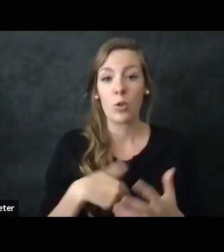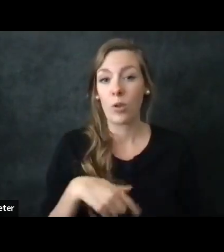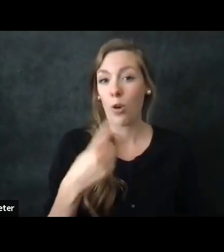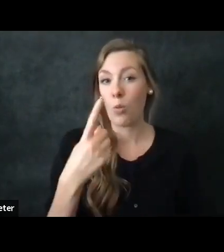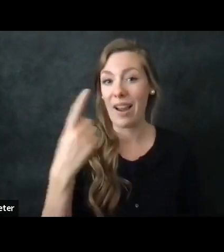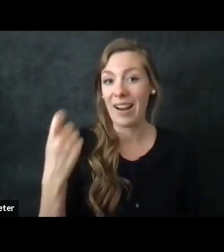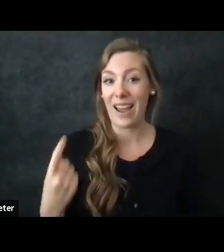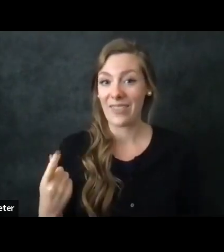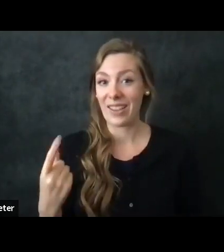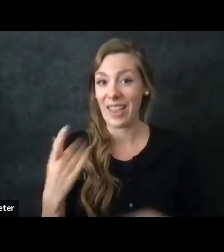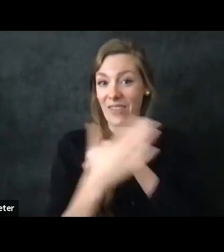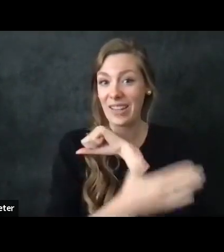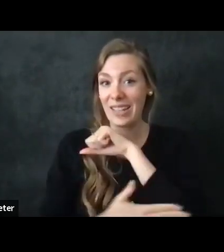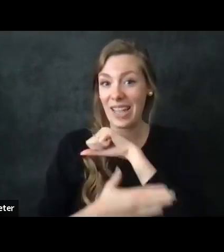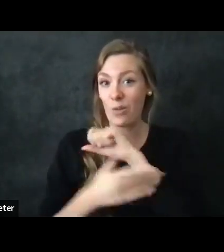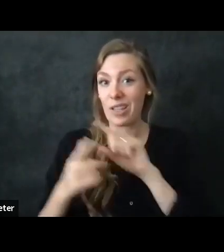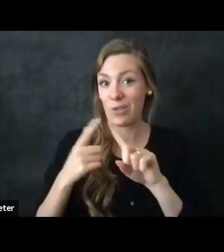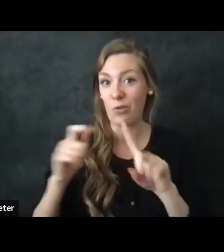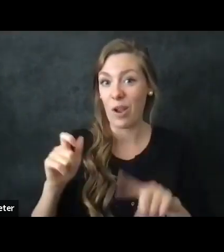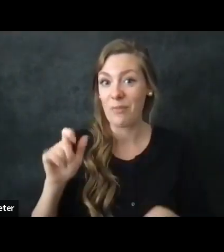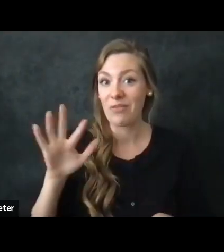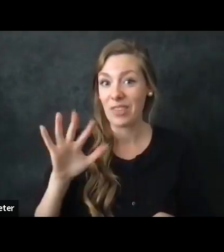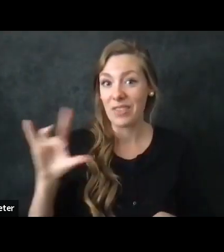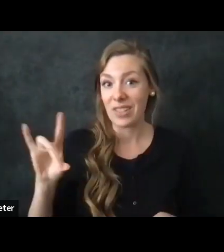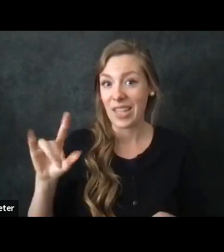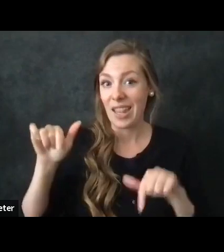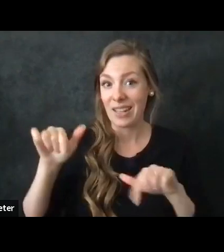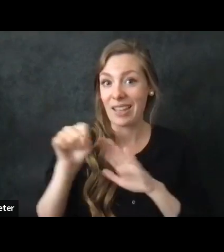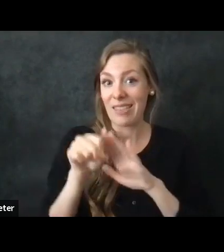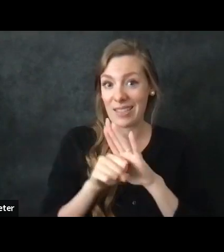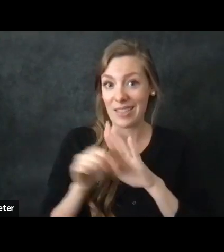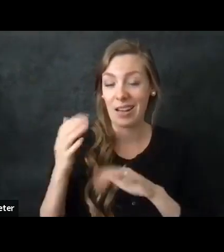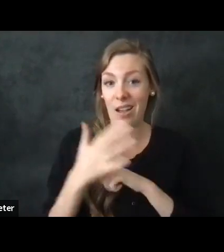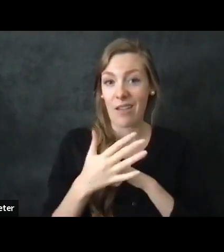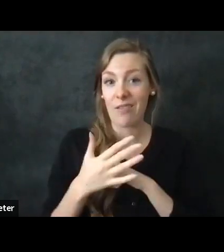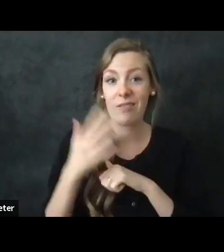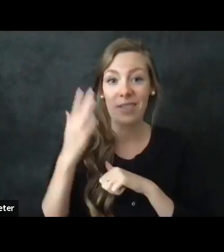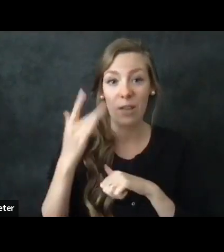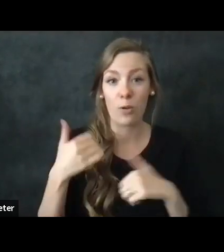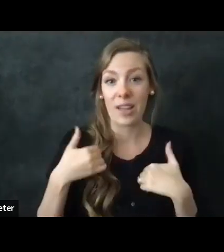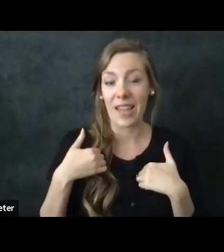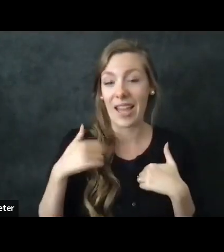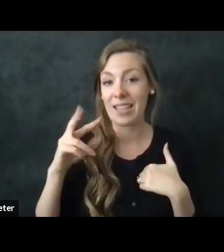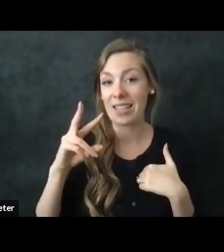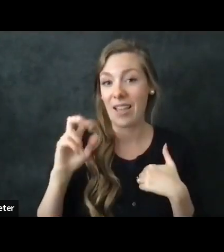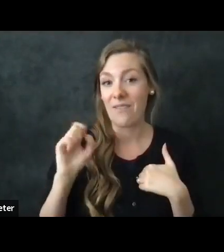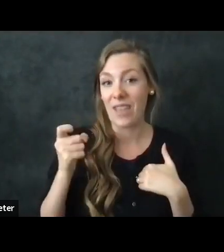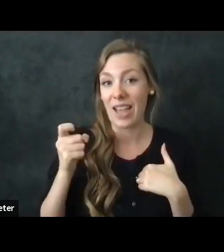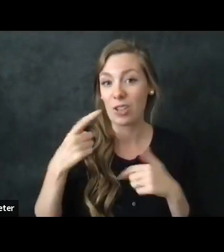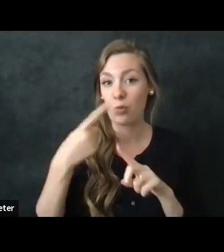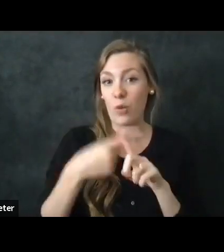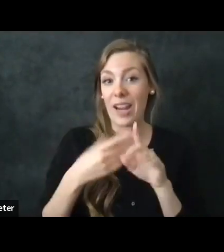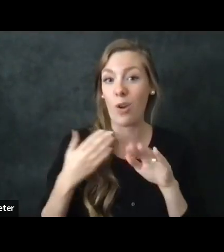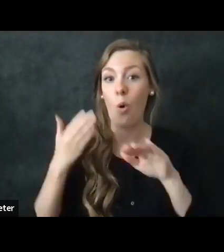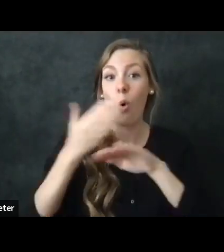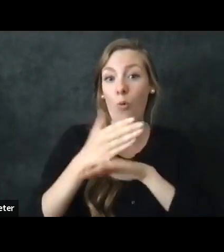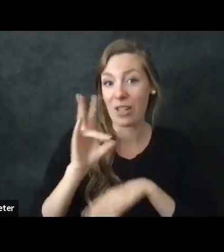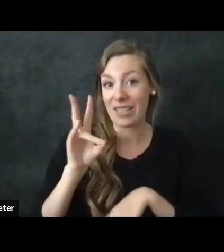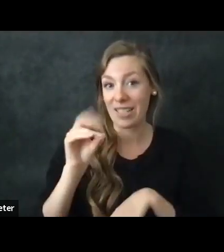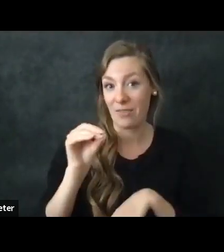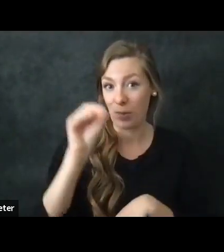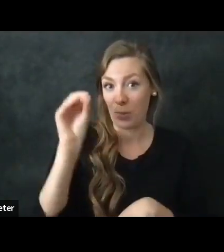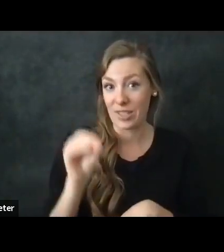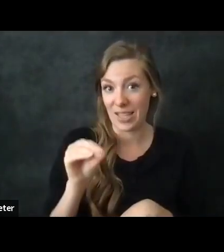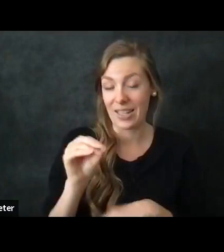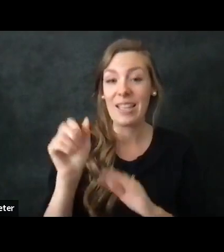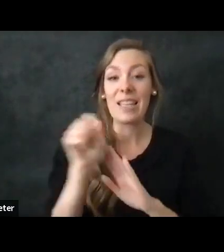11 counties out of 58 in the state of California that has a vaccination rate above 70%. I'm also proud to say that the state